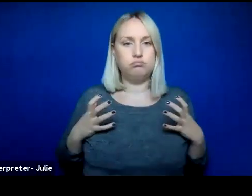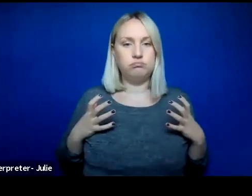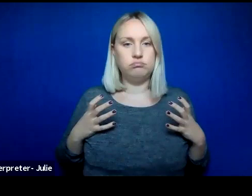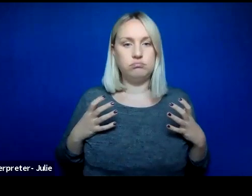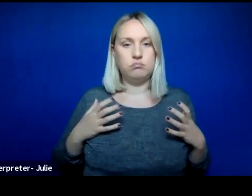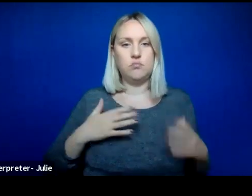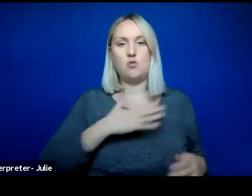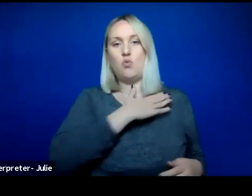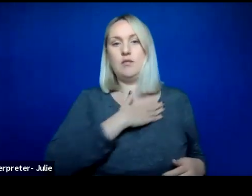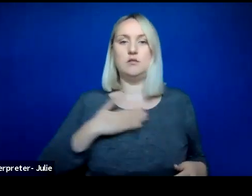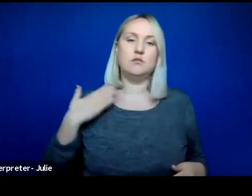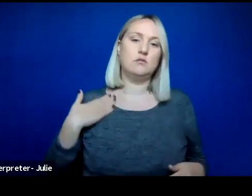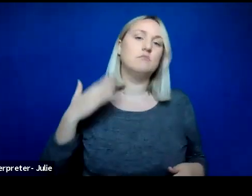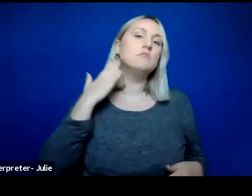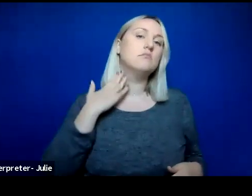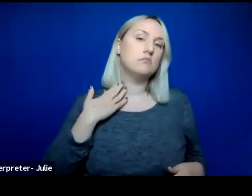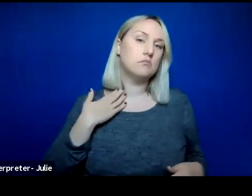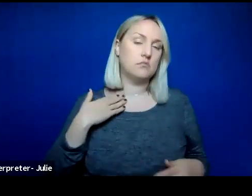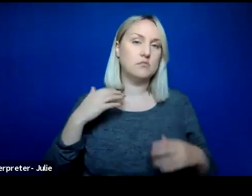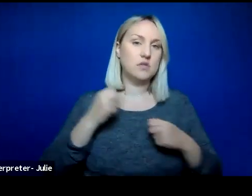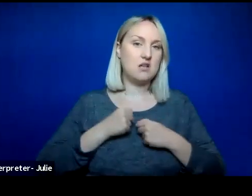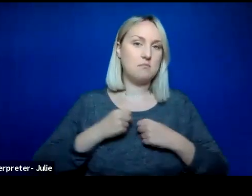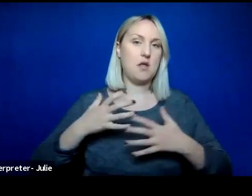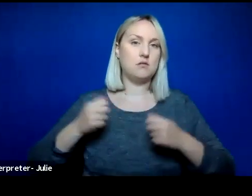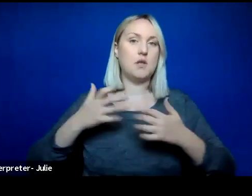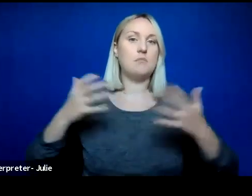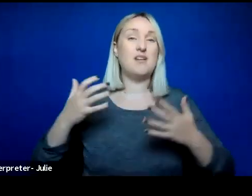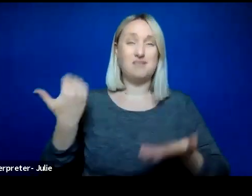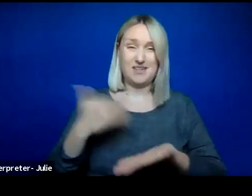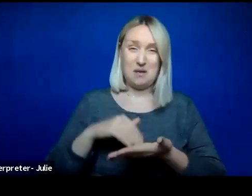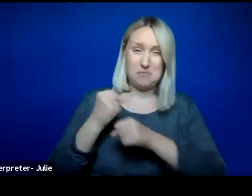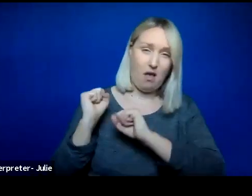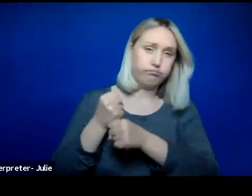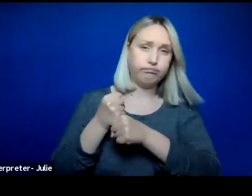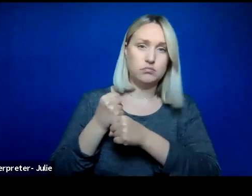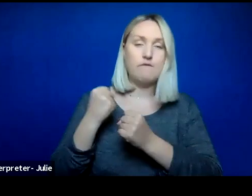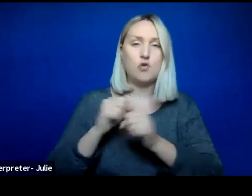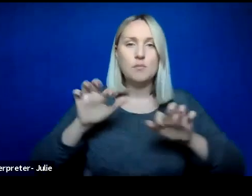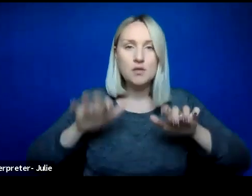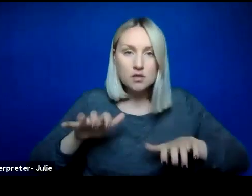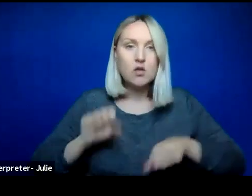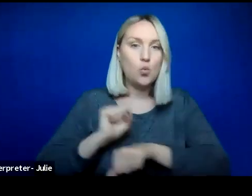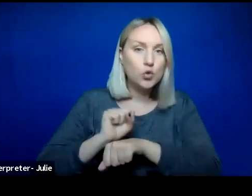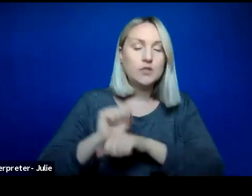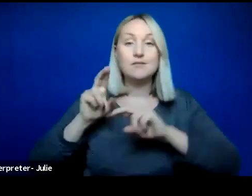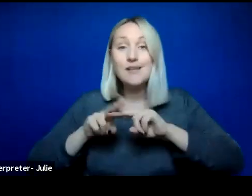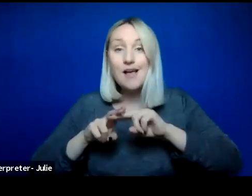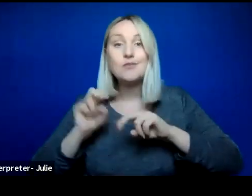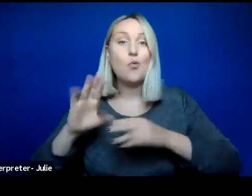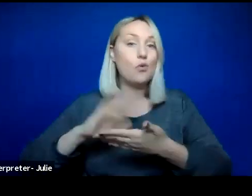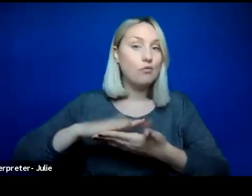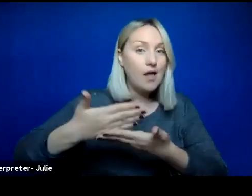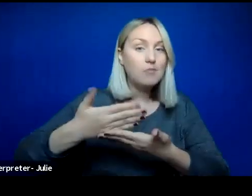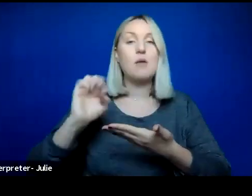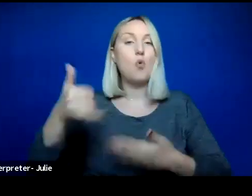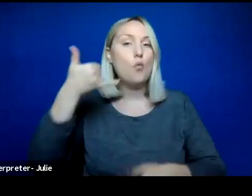here around the collarbones, the jaw, and the neck gets very tight from working at a desk or a laptop or